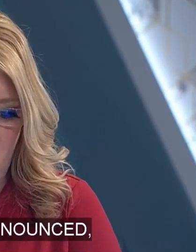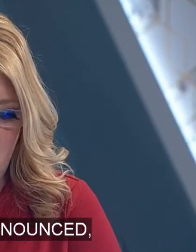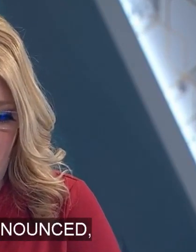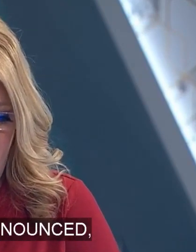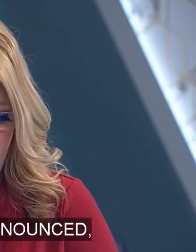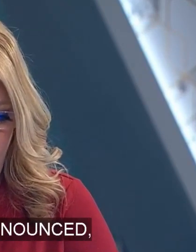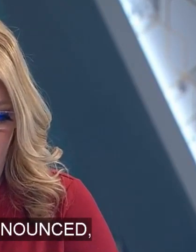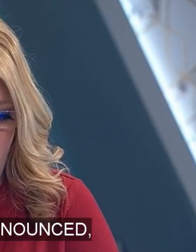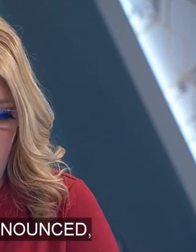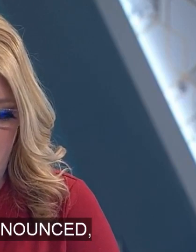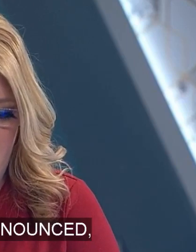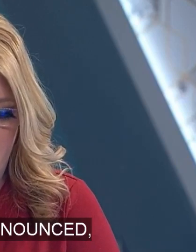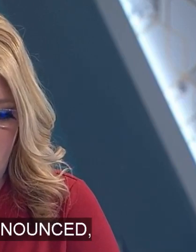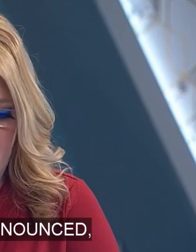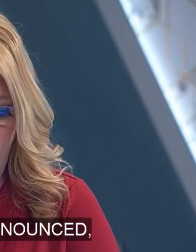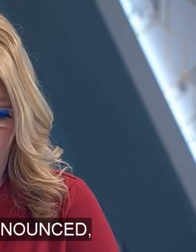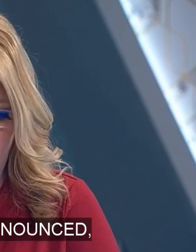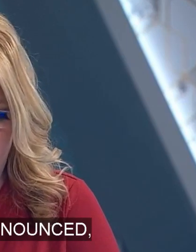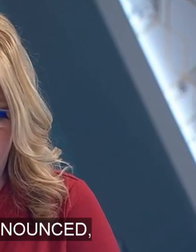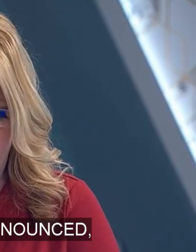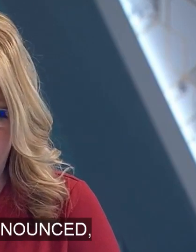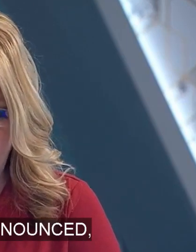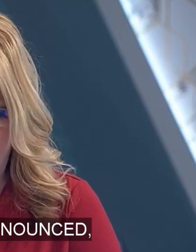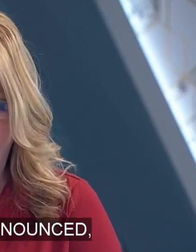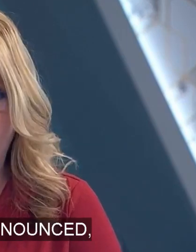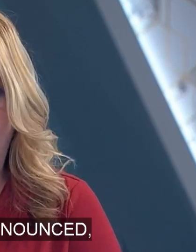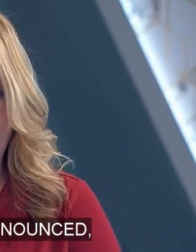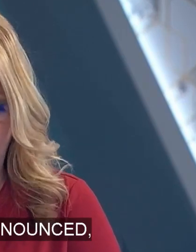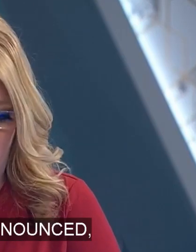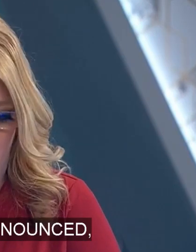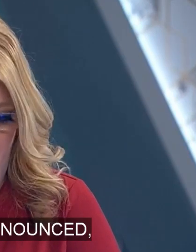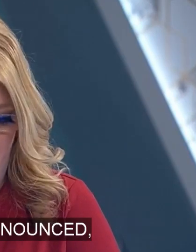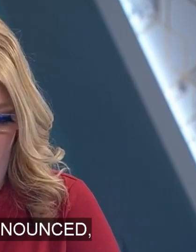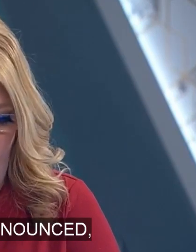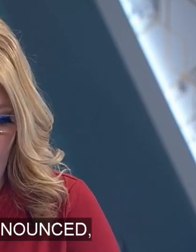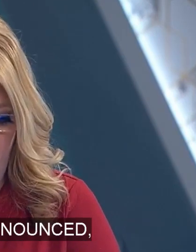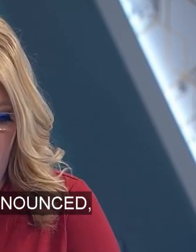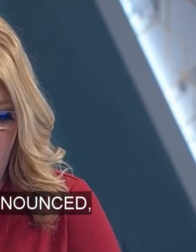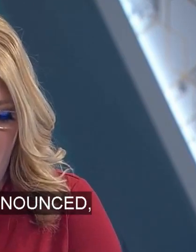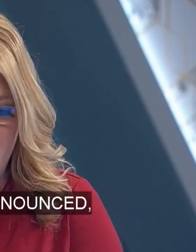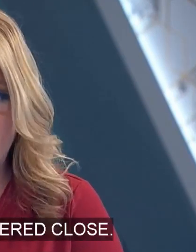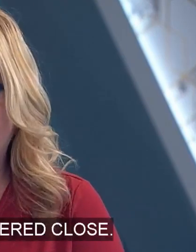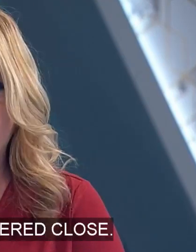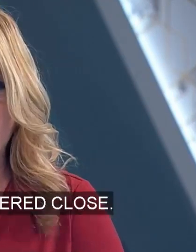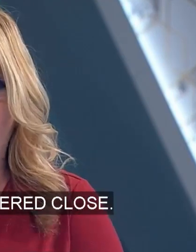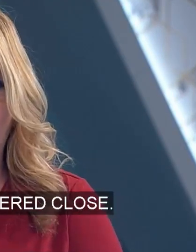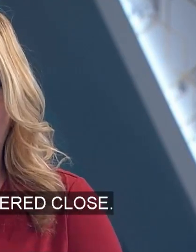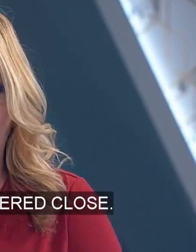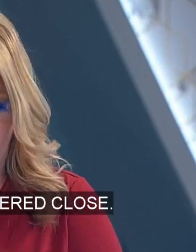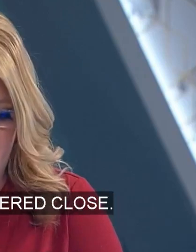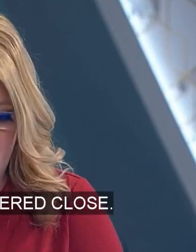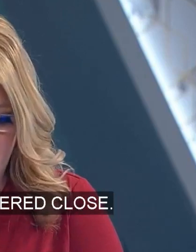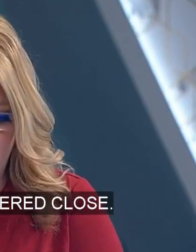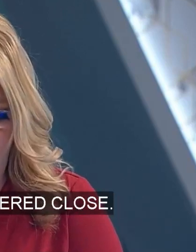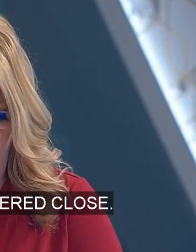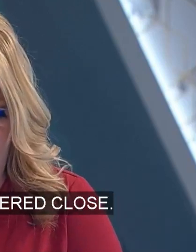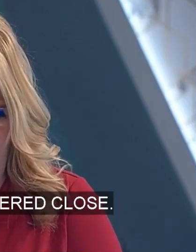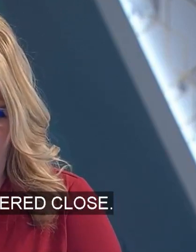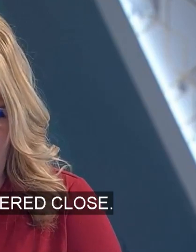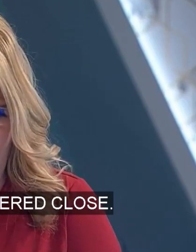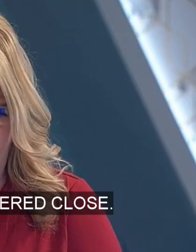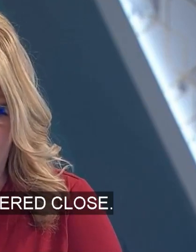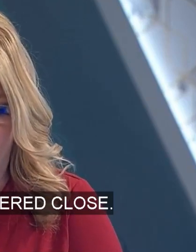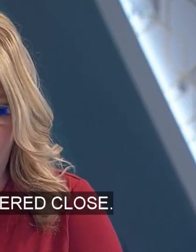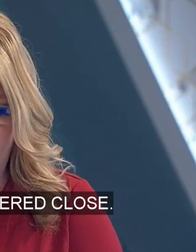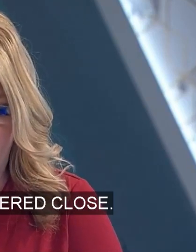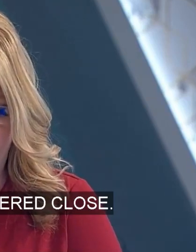closed 181 BMV offices. 5 will remain open. Services, however, are still